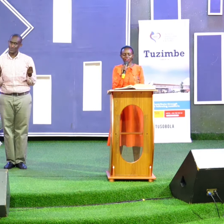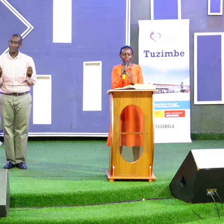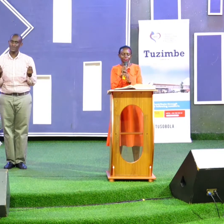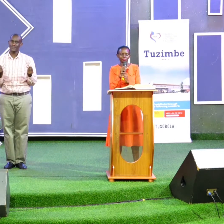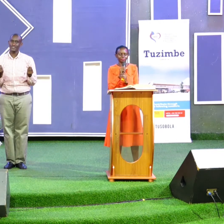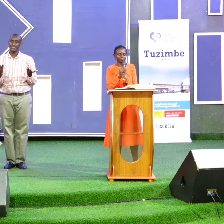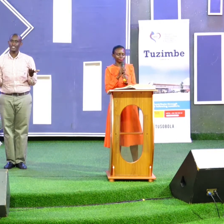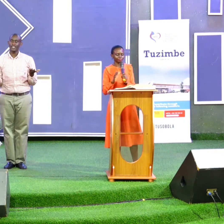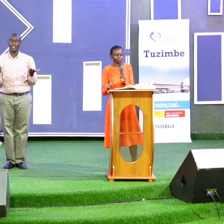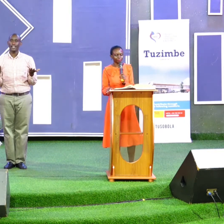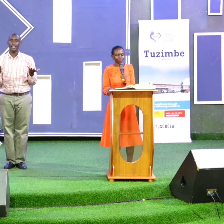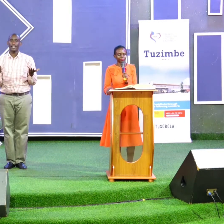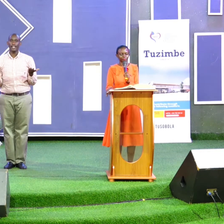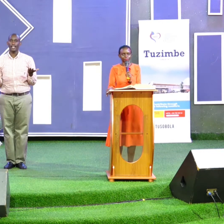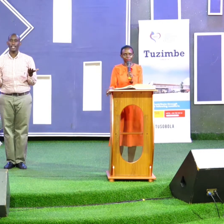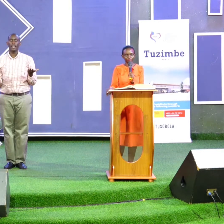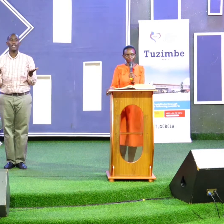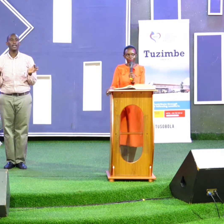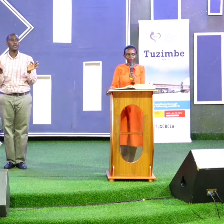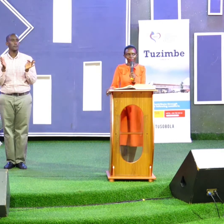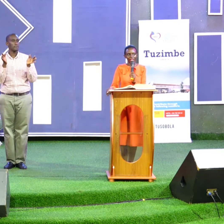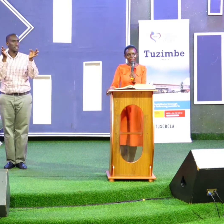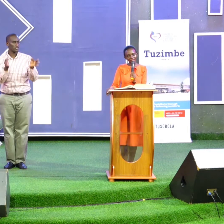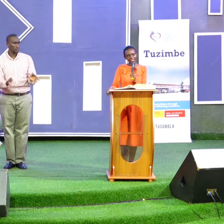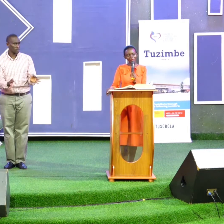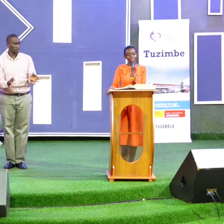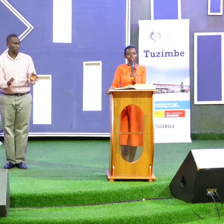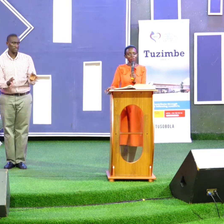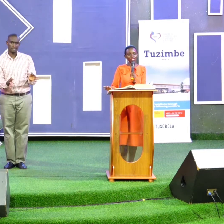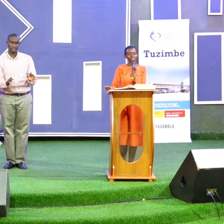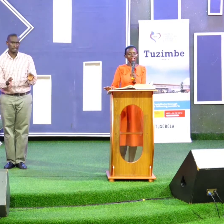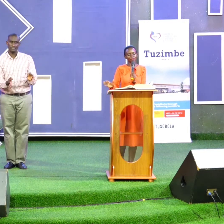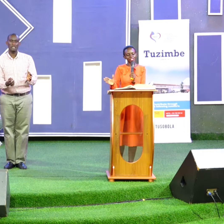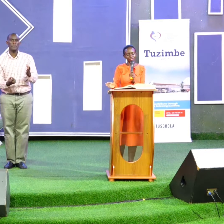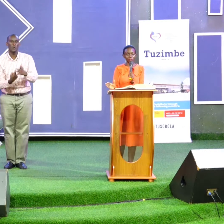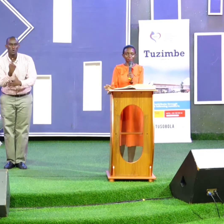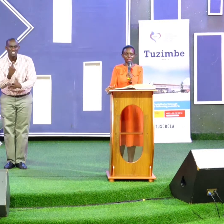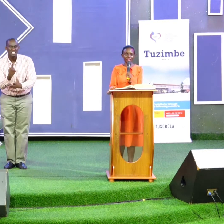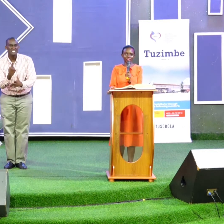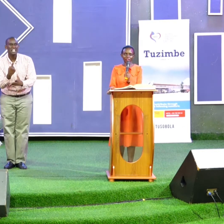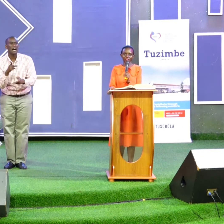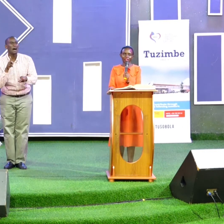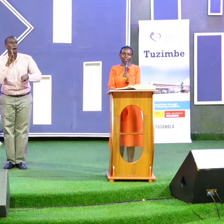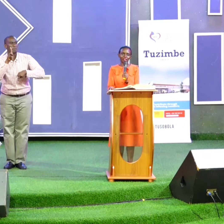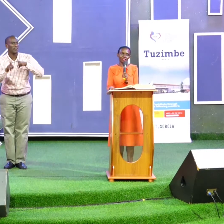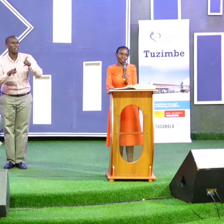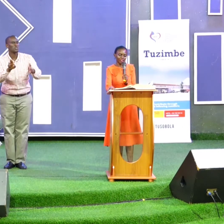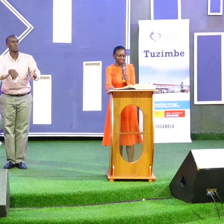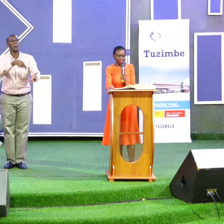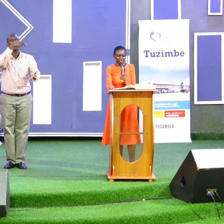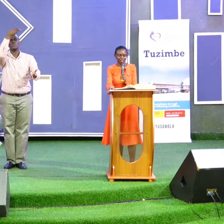easy. Ebintu bisudde abantu. Things, material wealth, they have destroyed many.